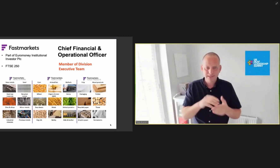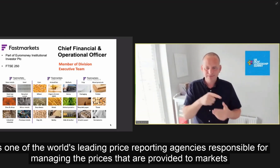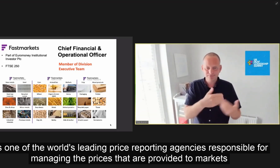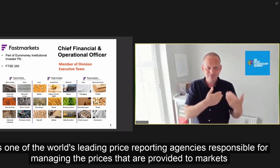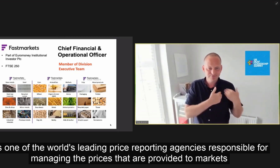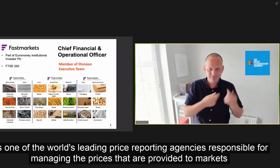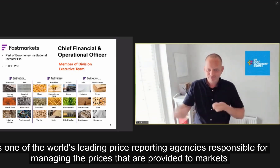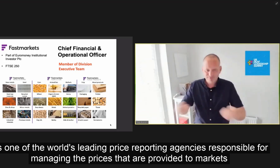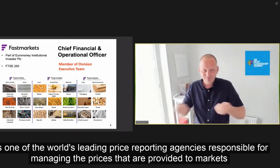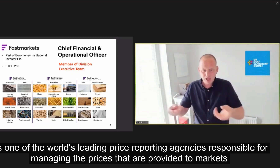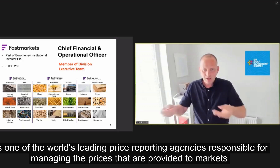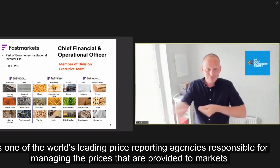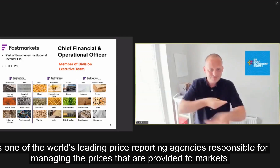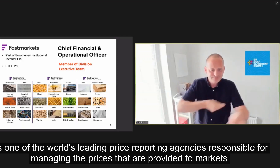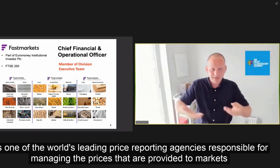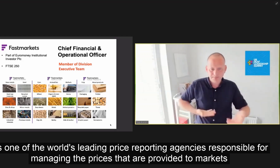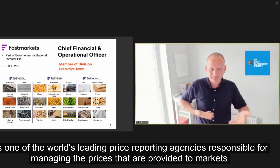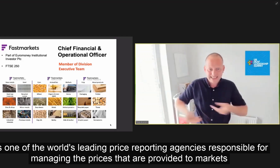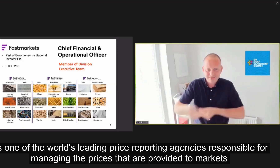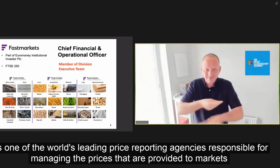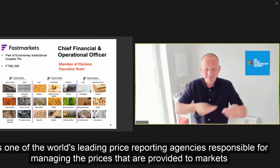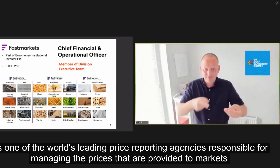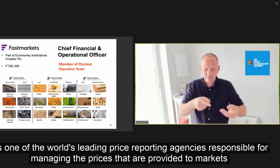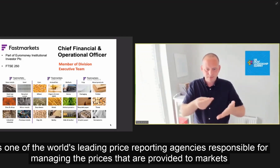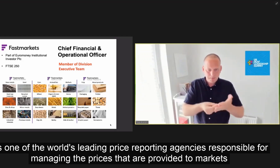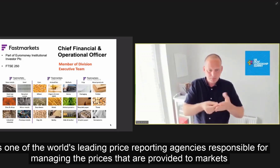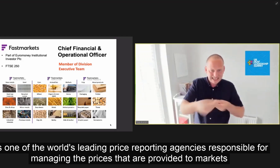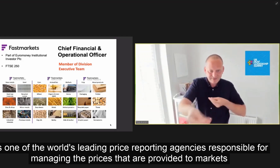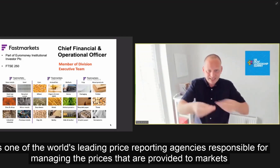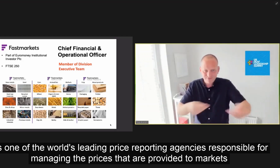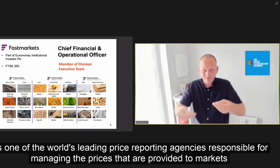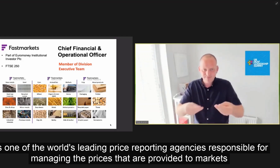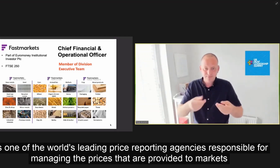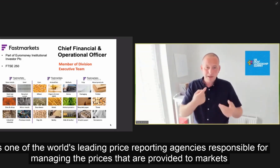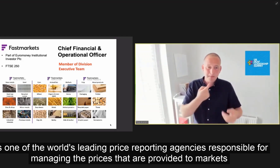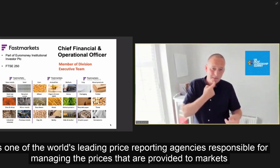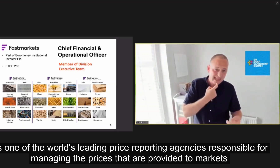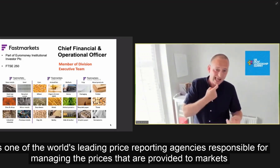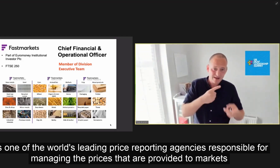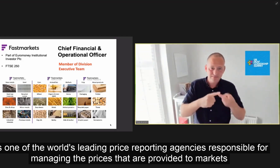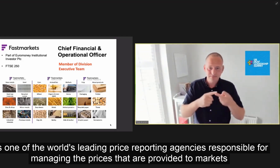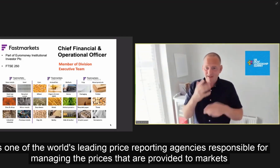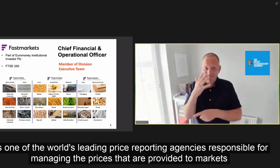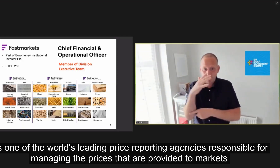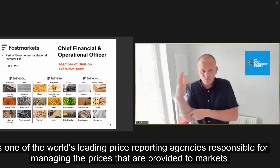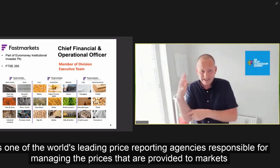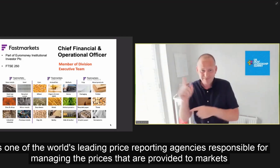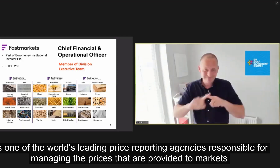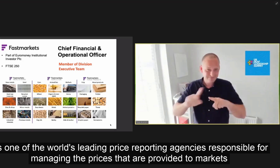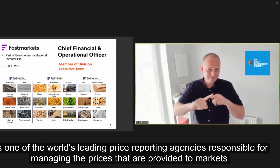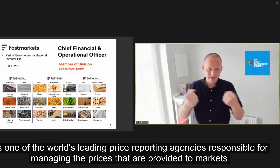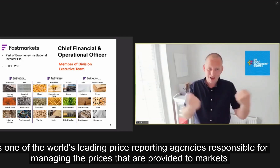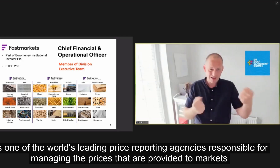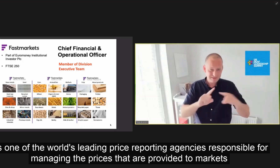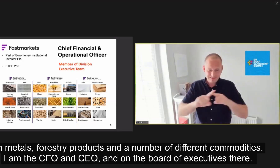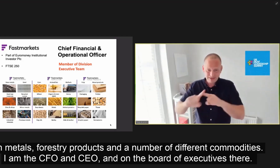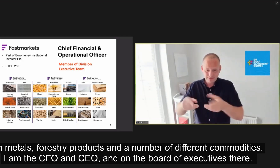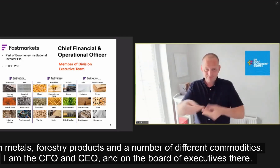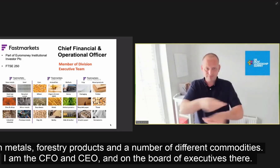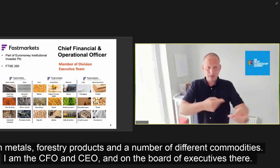reporting agencies, responsible for managing the prices that are provided to markets in metals and forest products